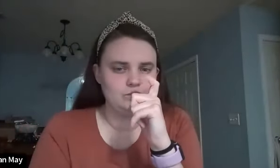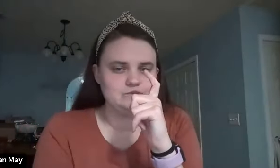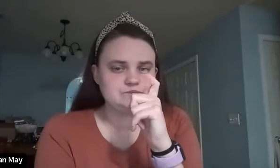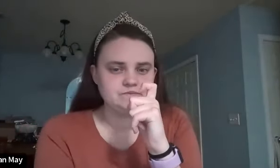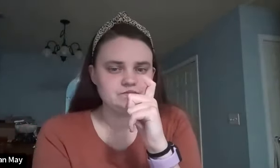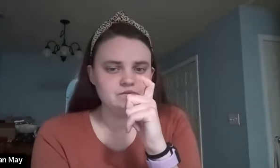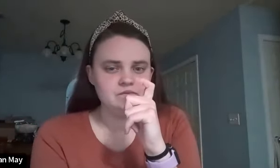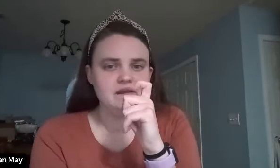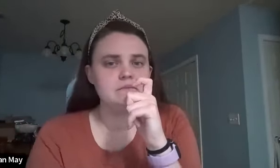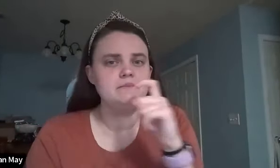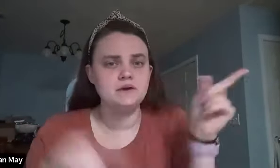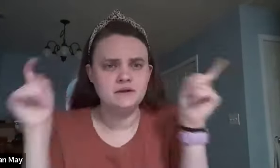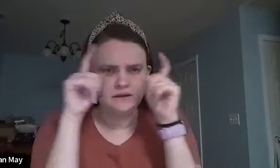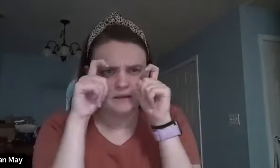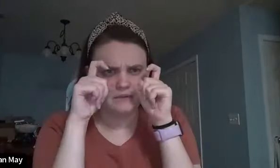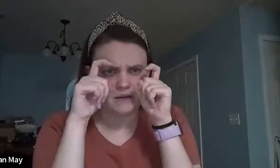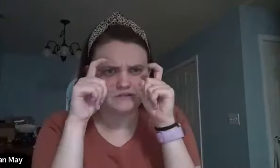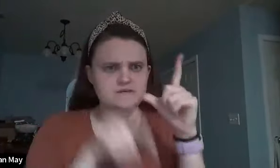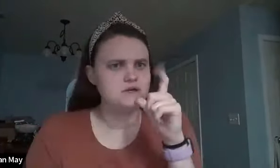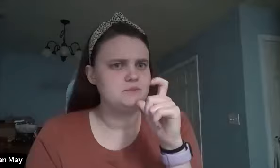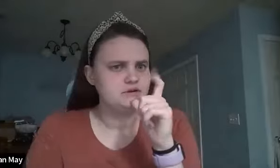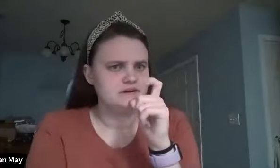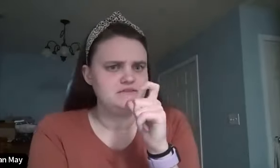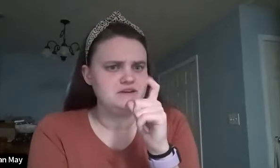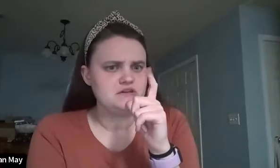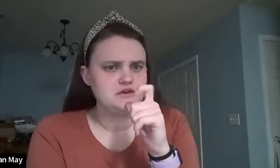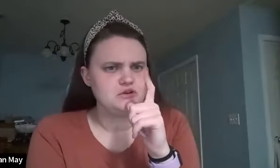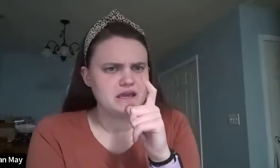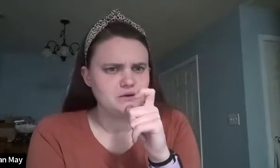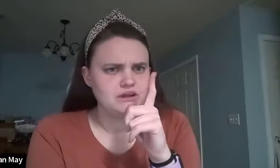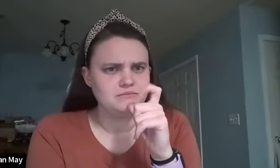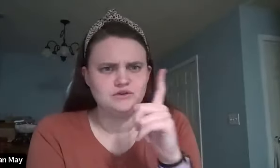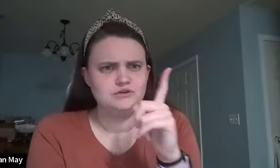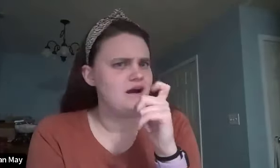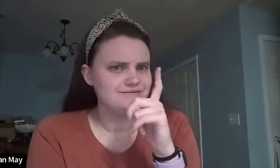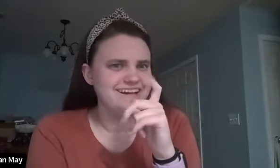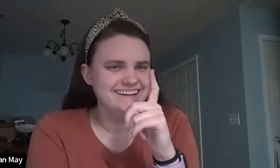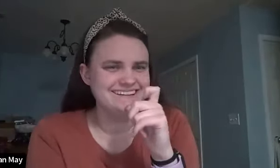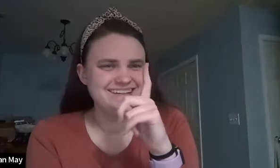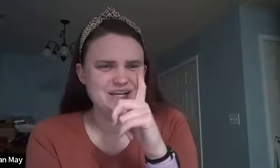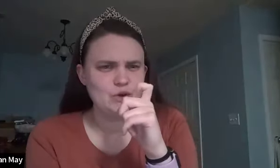And remember, and eyebrows, very important. Even if you think you look angry, you're not.